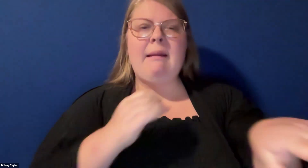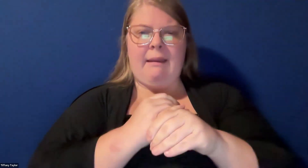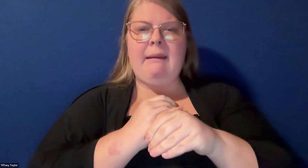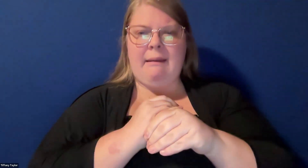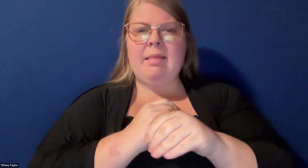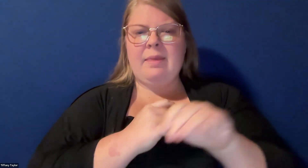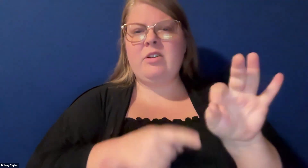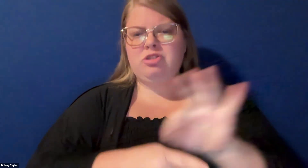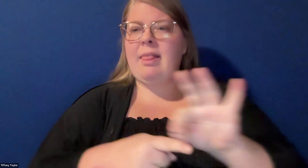for the good practice.